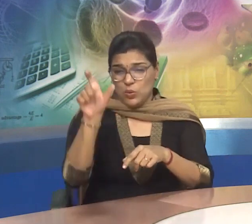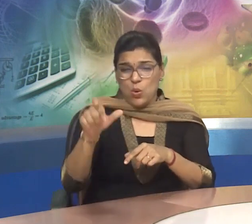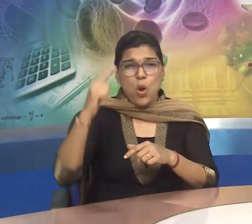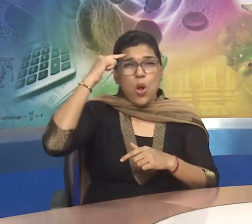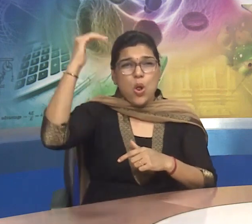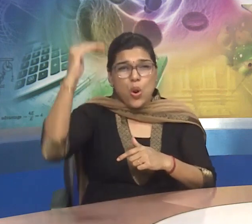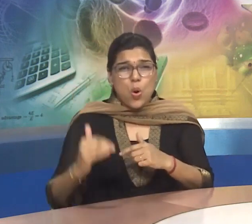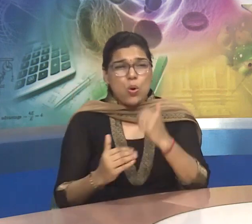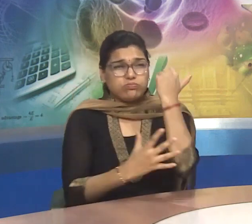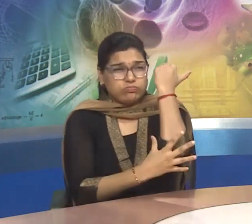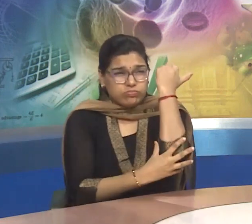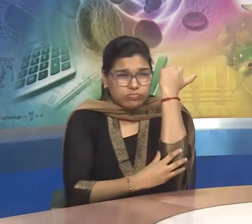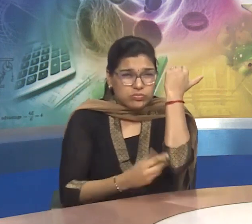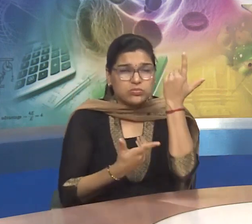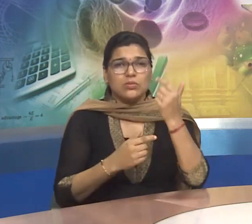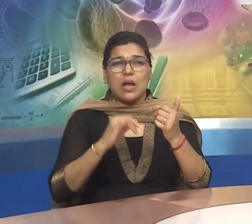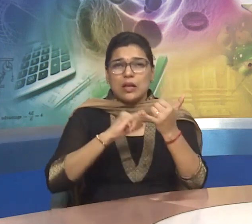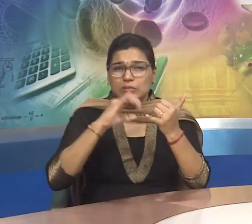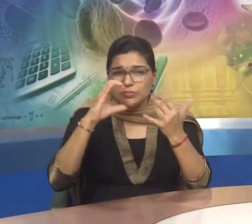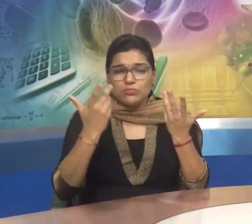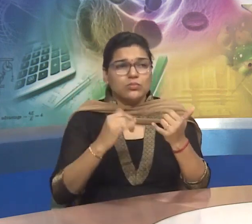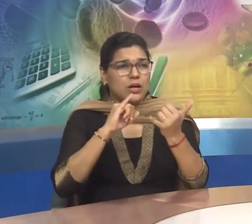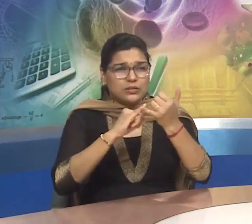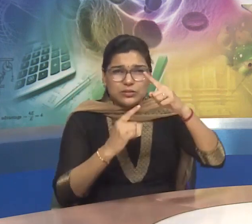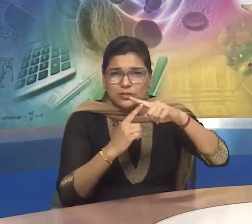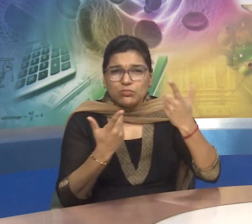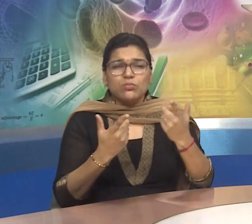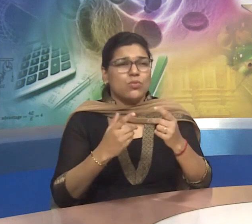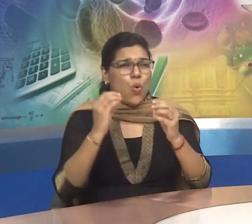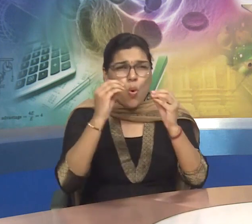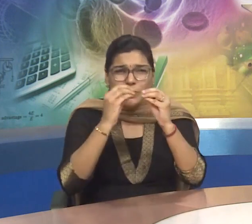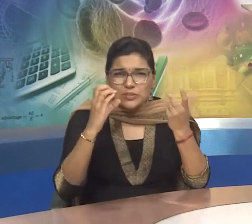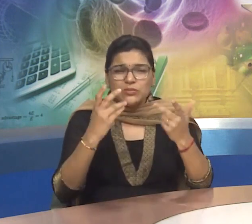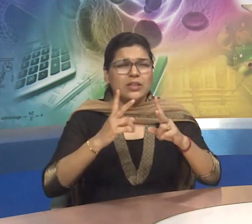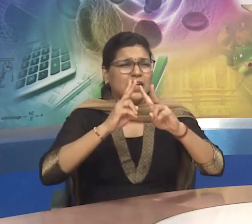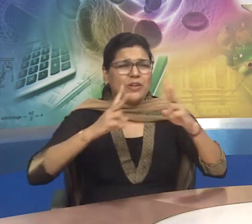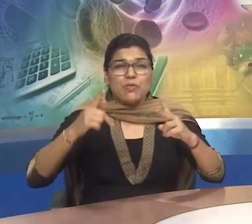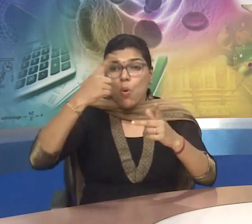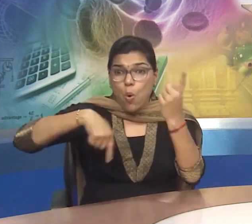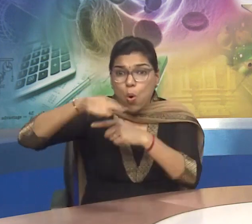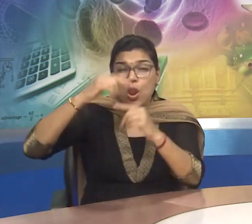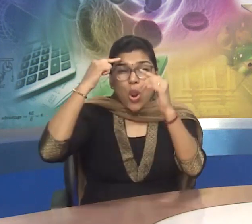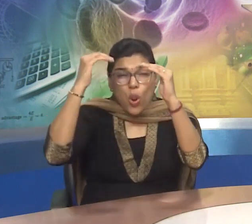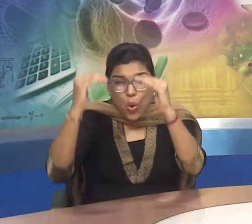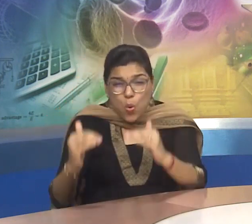people, they used to get them away. They used to not touch